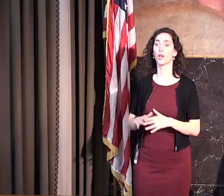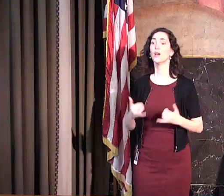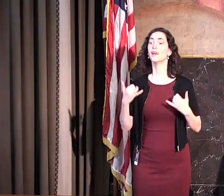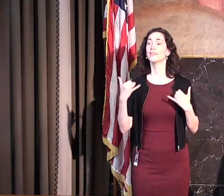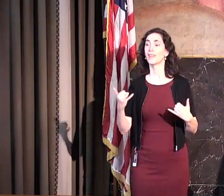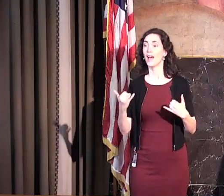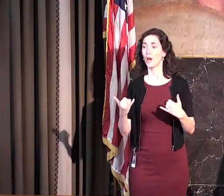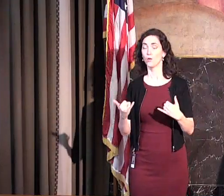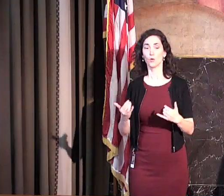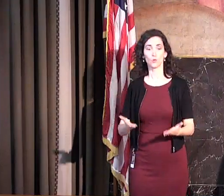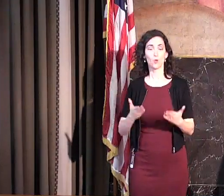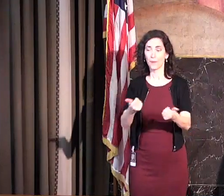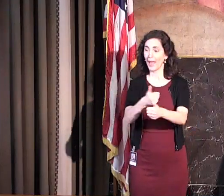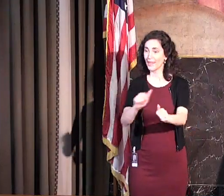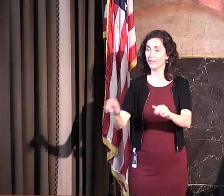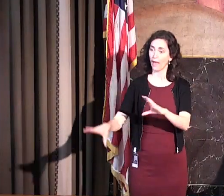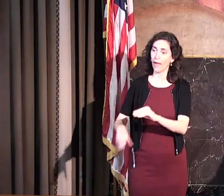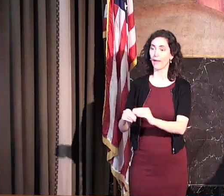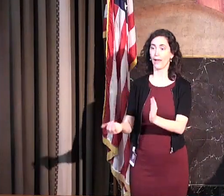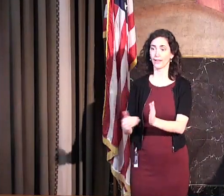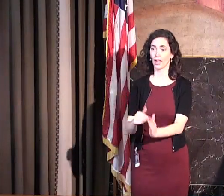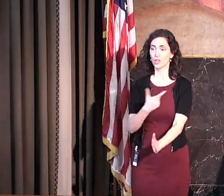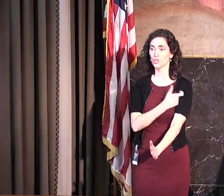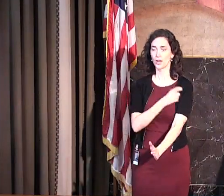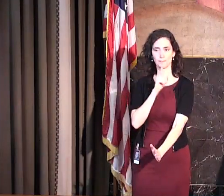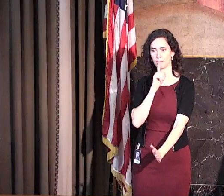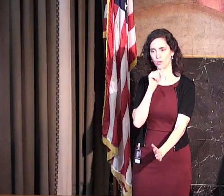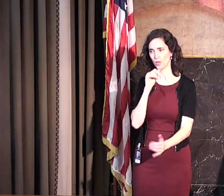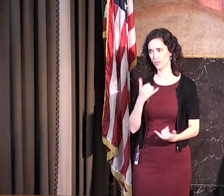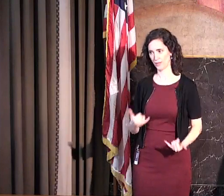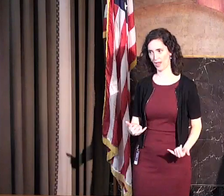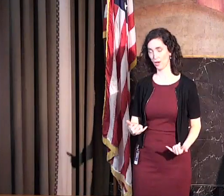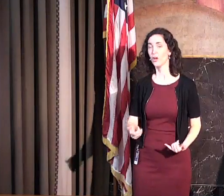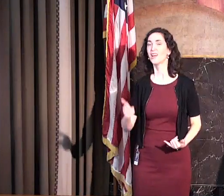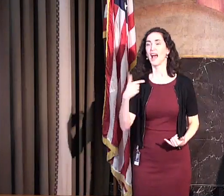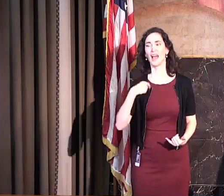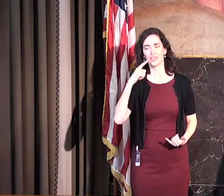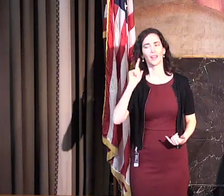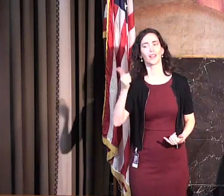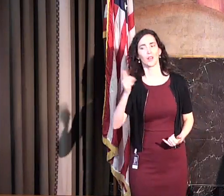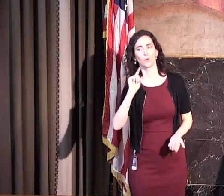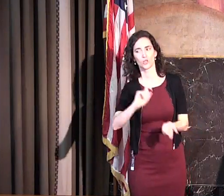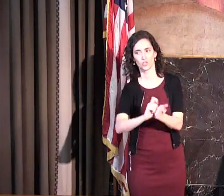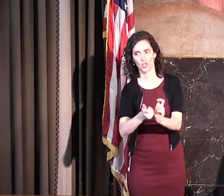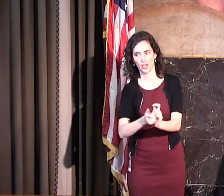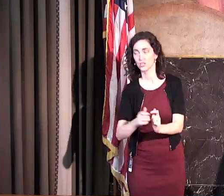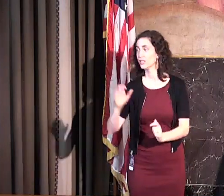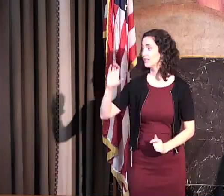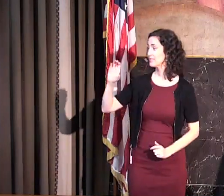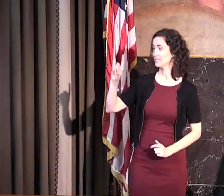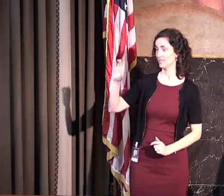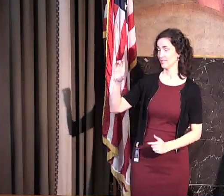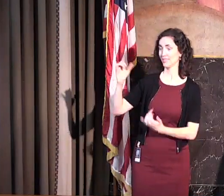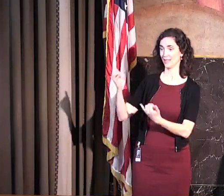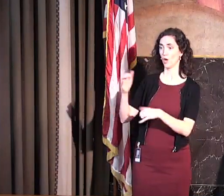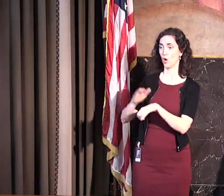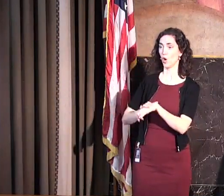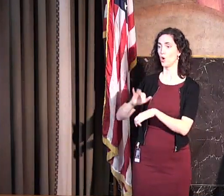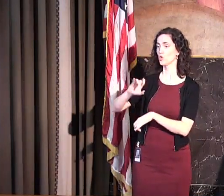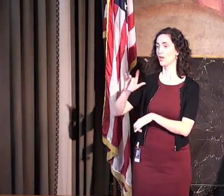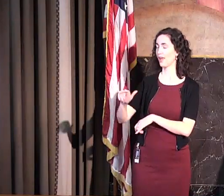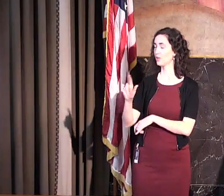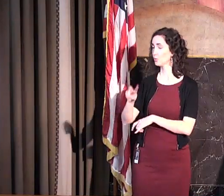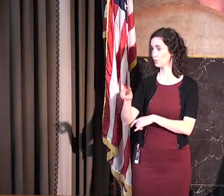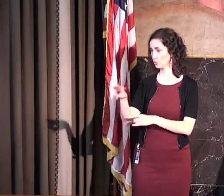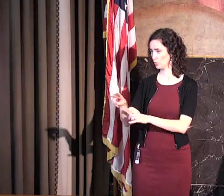shots are not recommended for anyone. We do think that's going to change at some point, and the CDC is actually meeting on the 22nd of this coming week